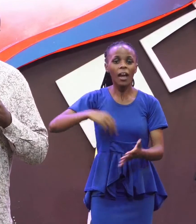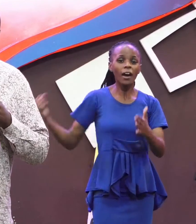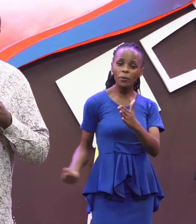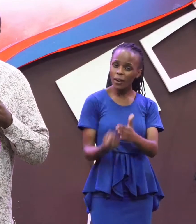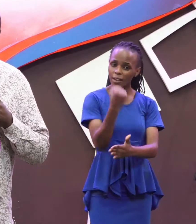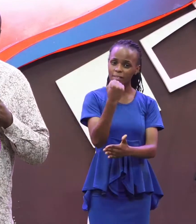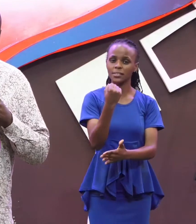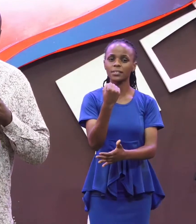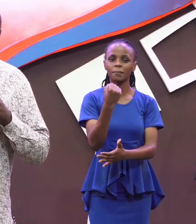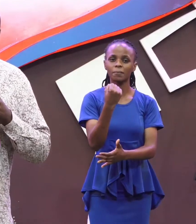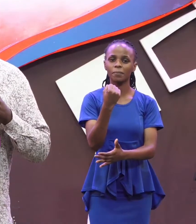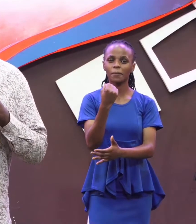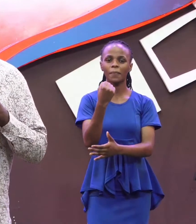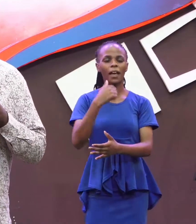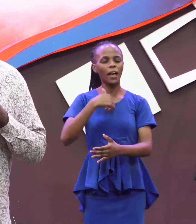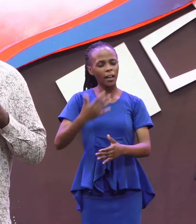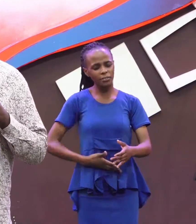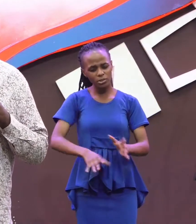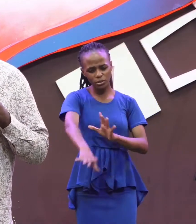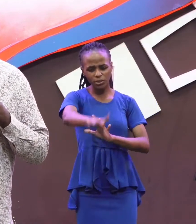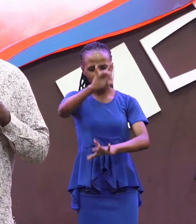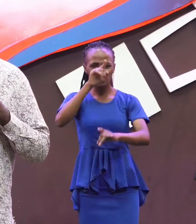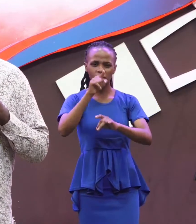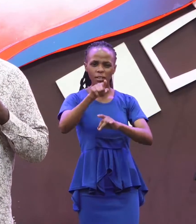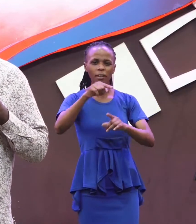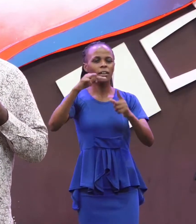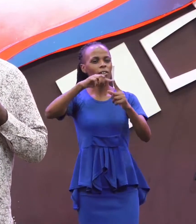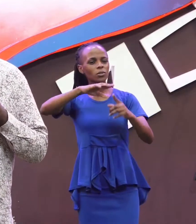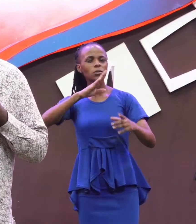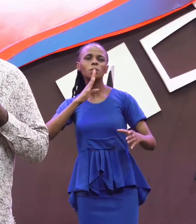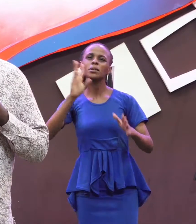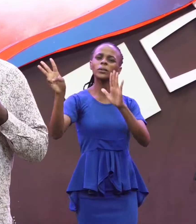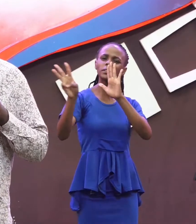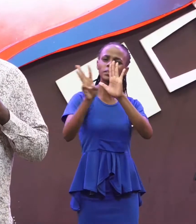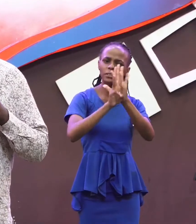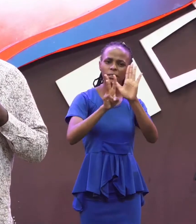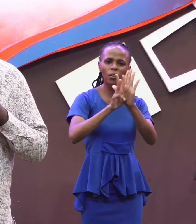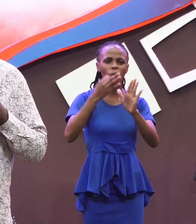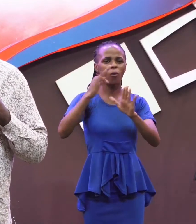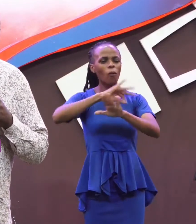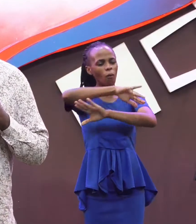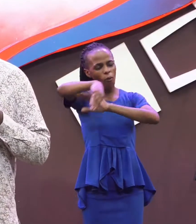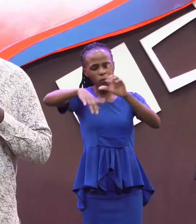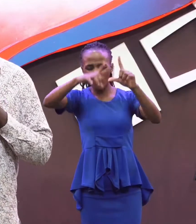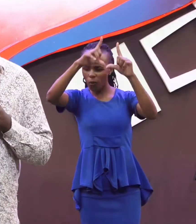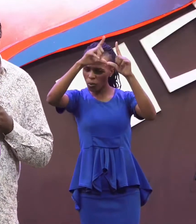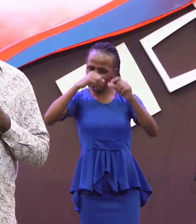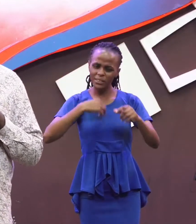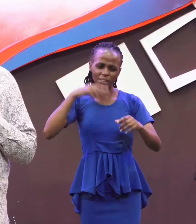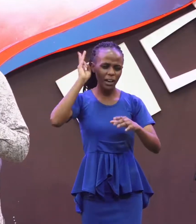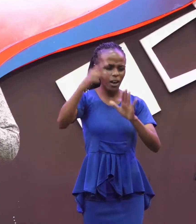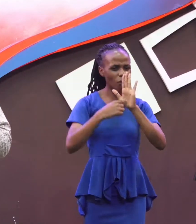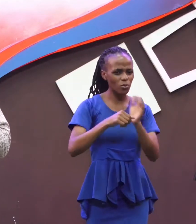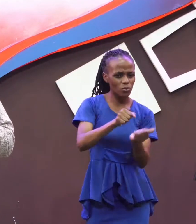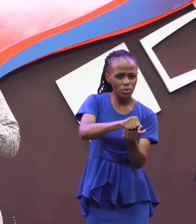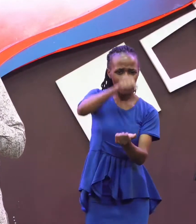Golokoka. Arise. Nkulonze. I have chosen you okubeera omujulirwa to be a witness of all the words